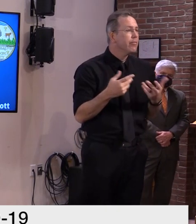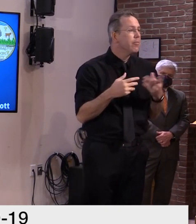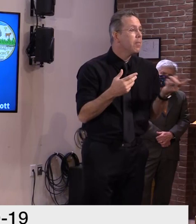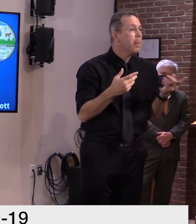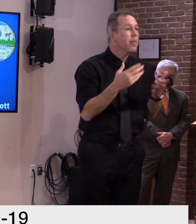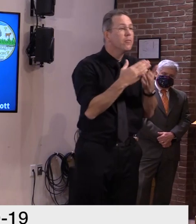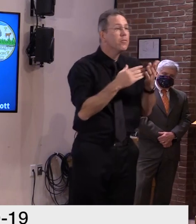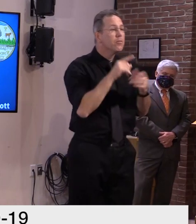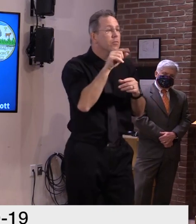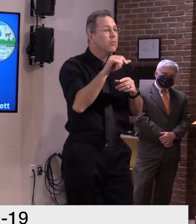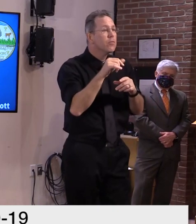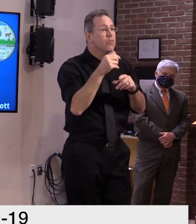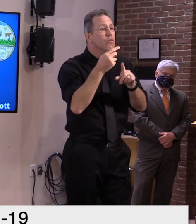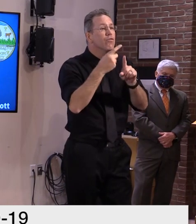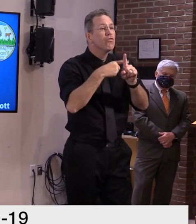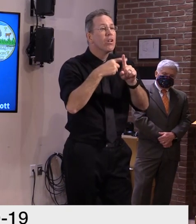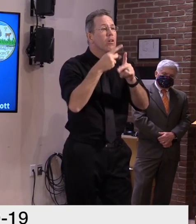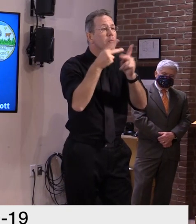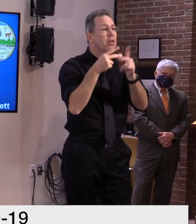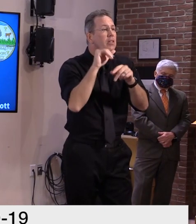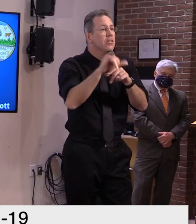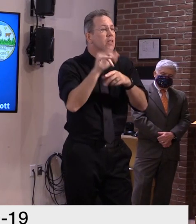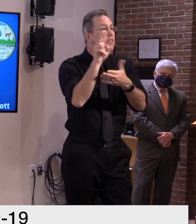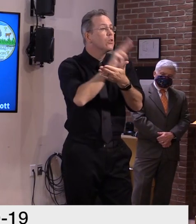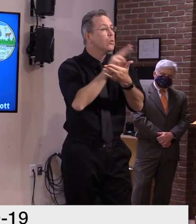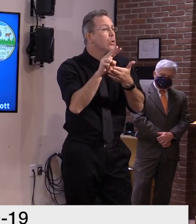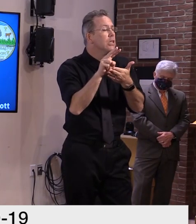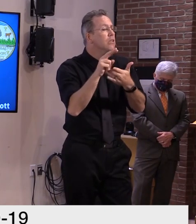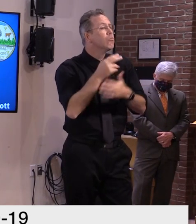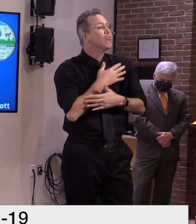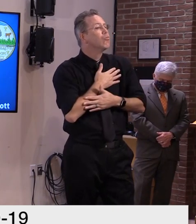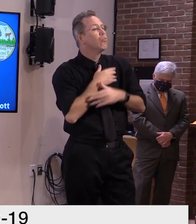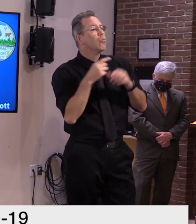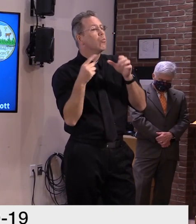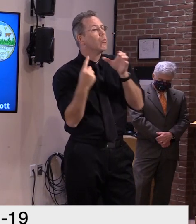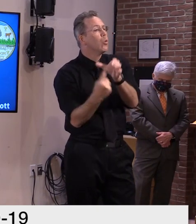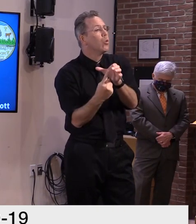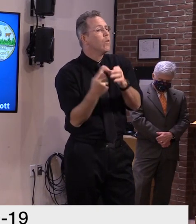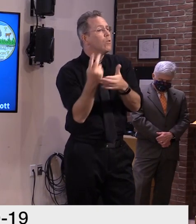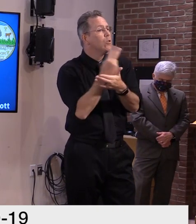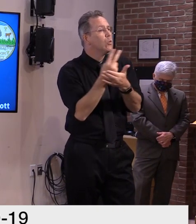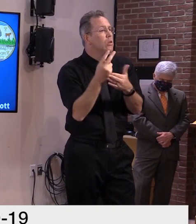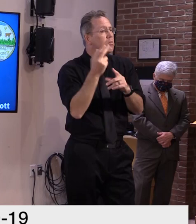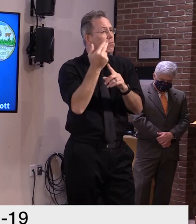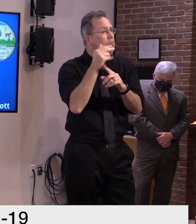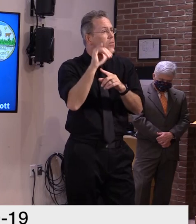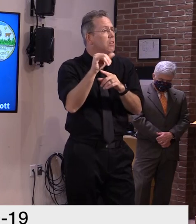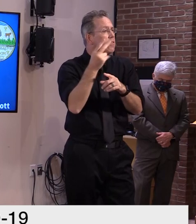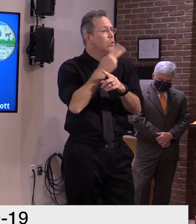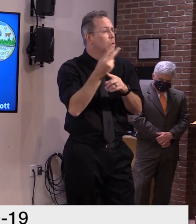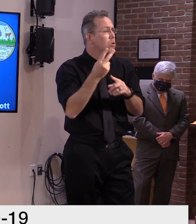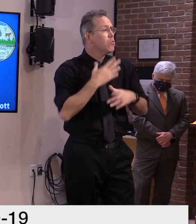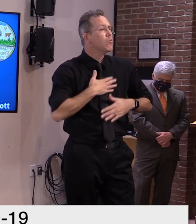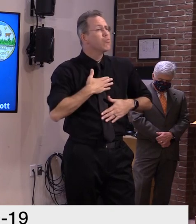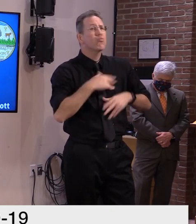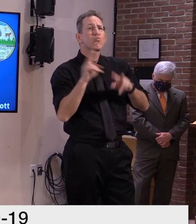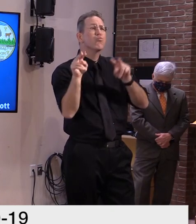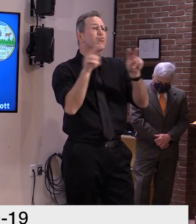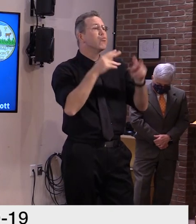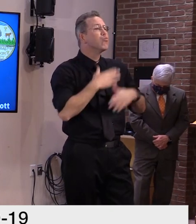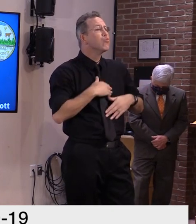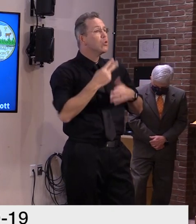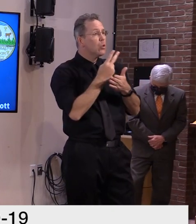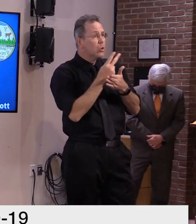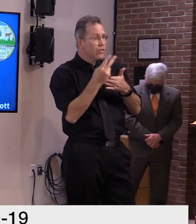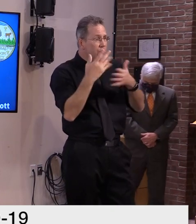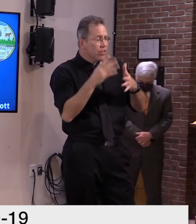certainly understand people are making big investments. That's part of the reason we're requiring resorts to offer liberal cancellation policies. When you